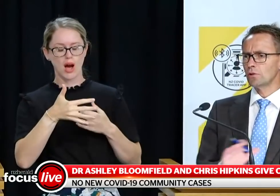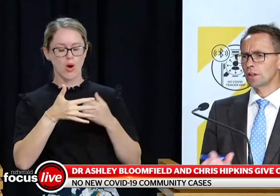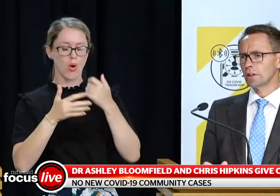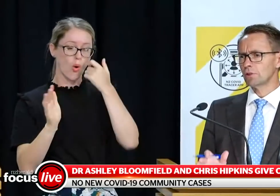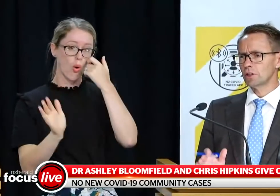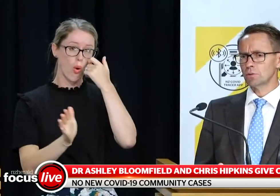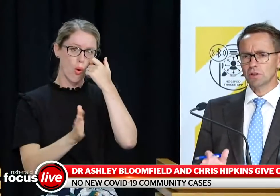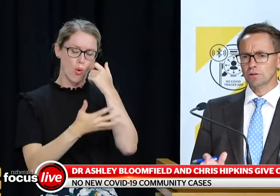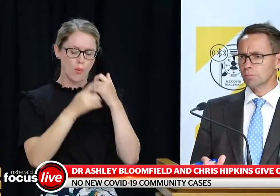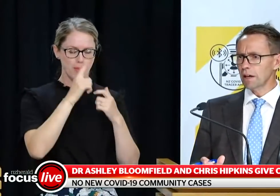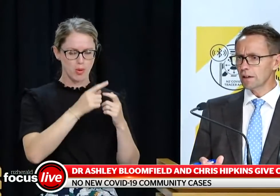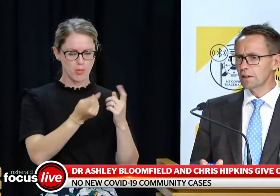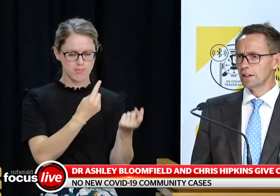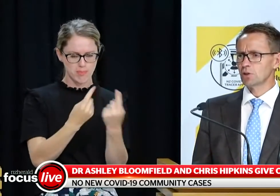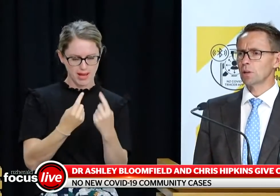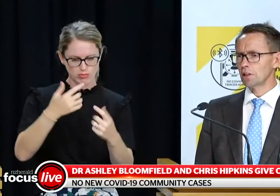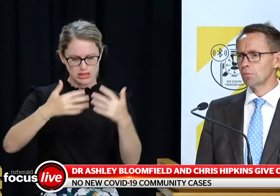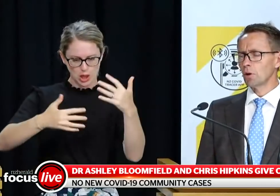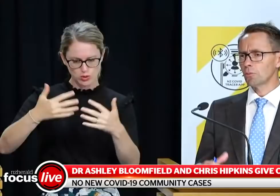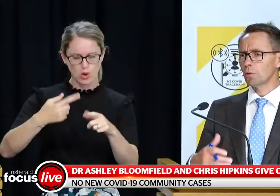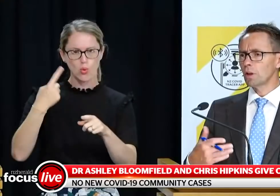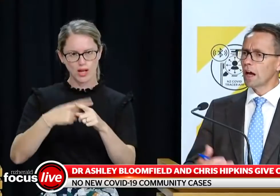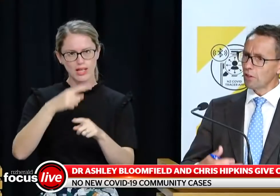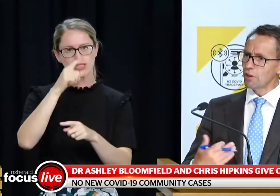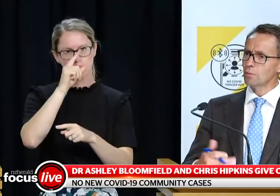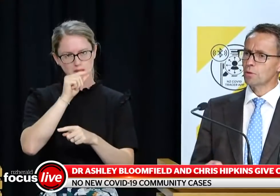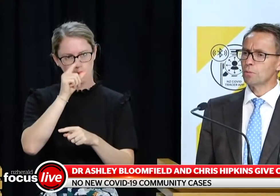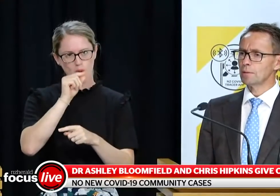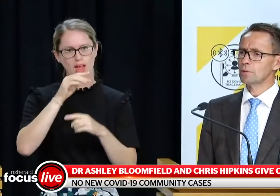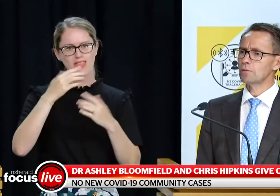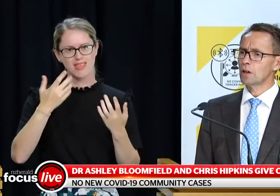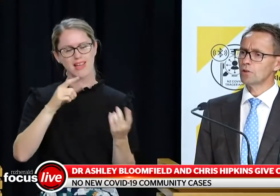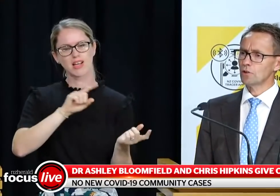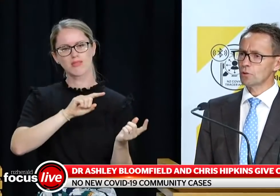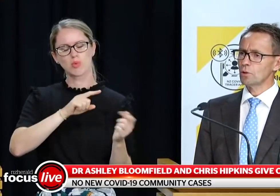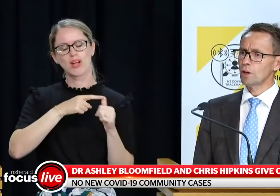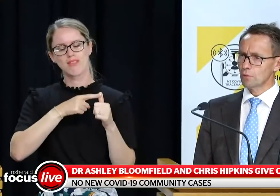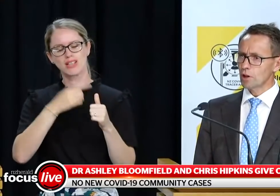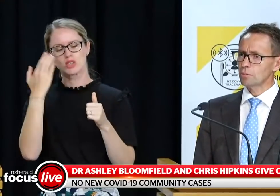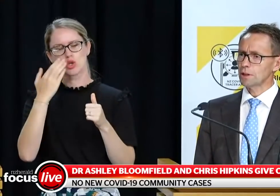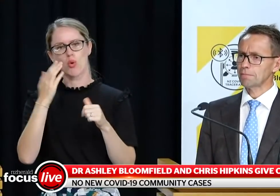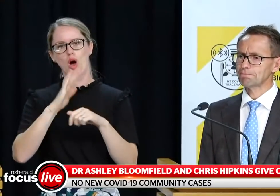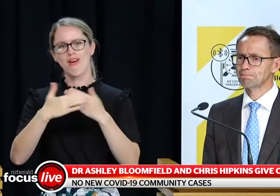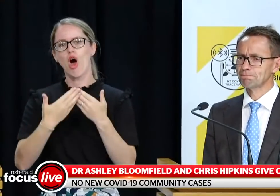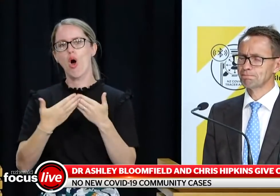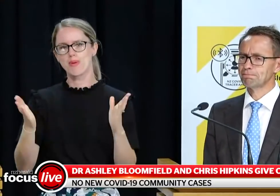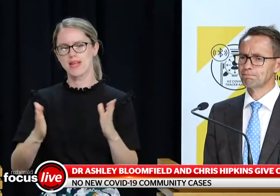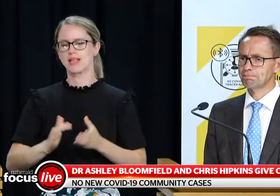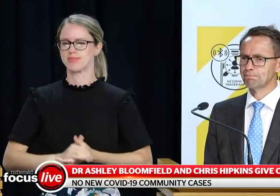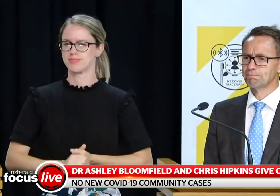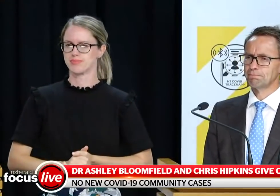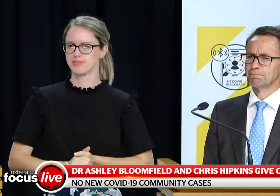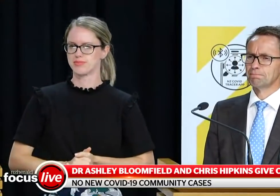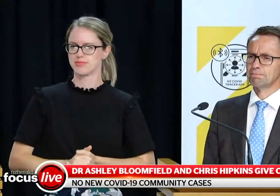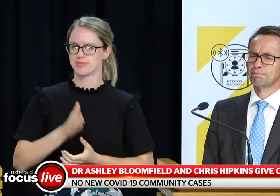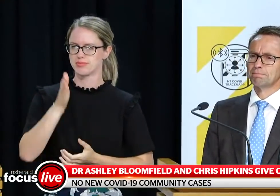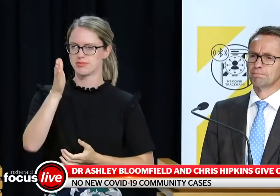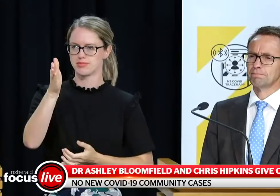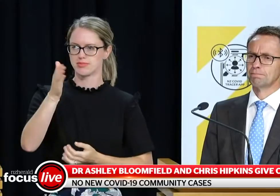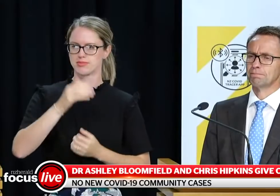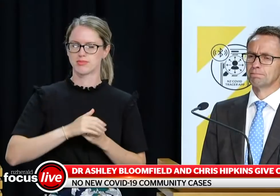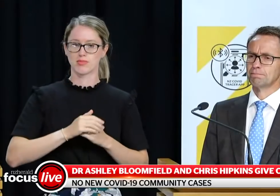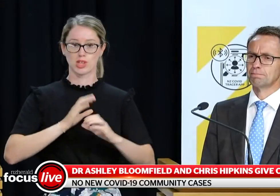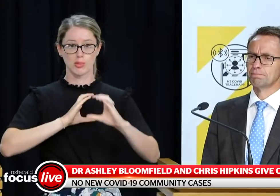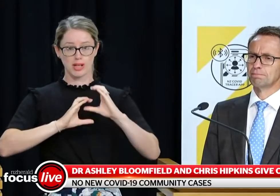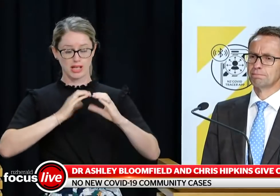all those negative test results back as quickly as possible, and then we will be able to advise the school around reopening. Just on the communications